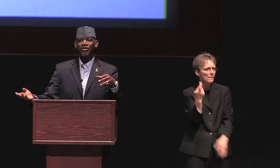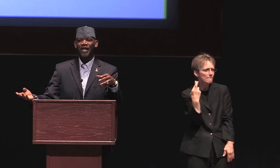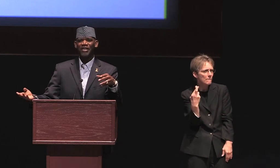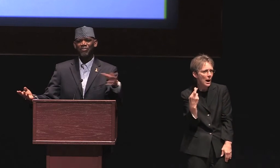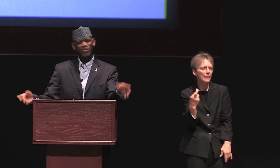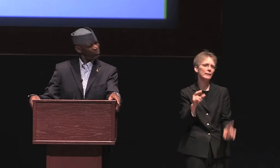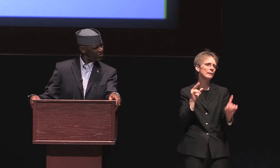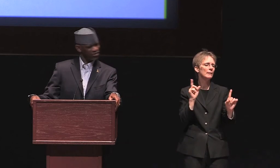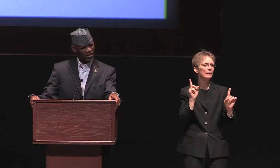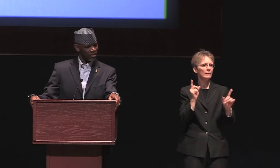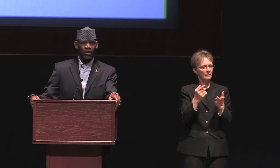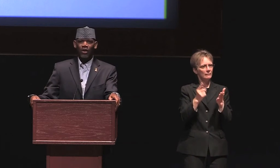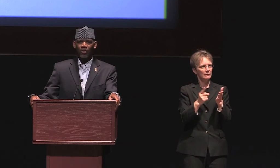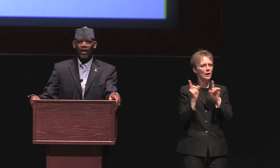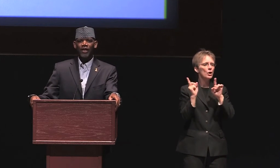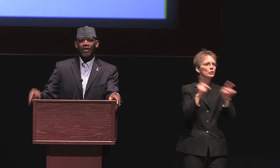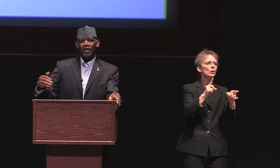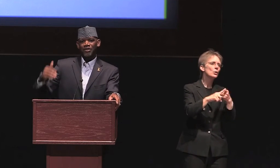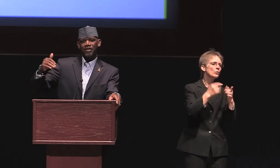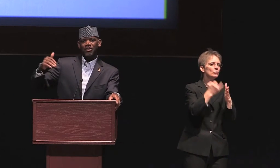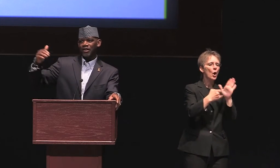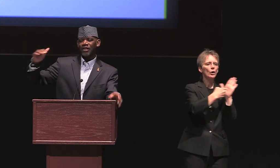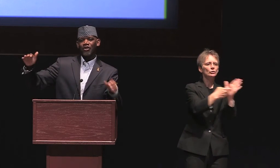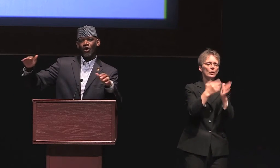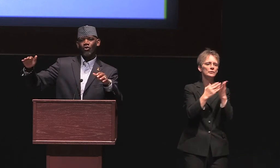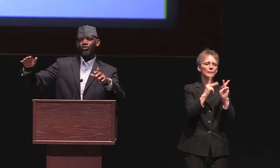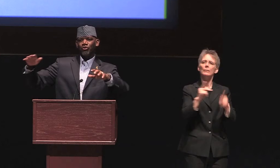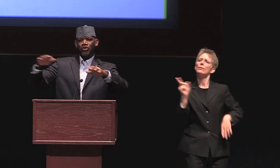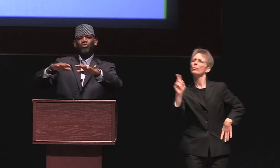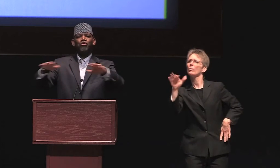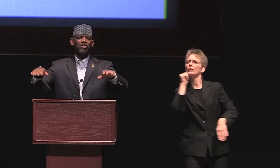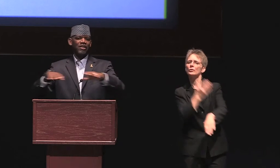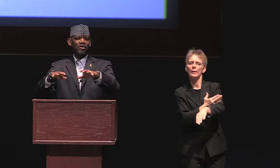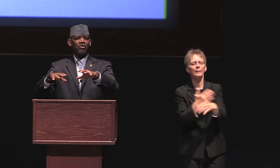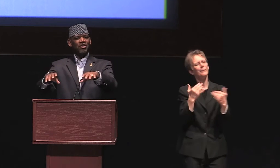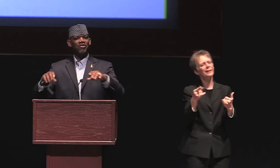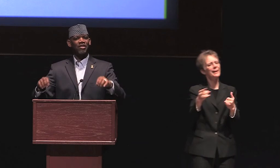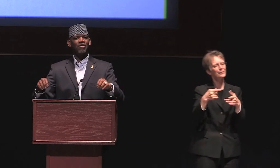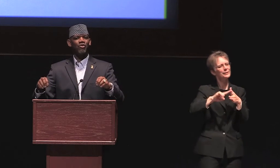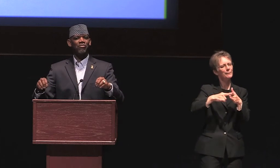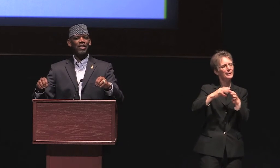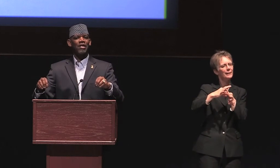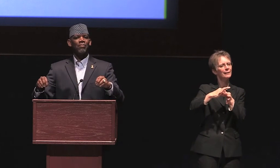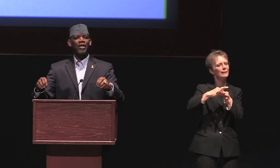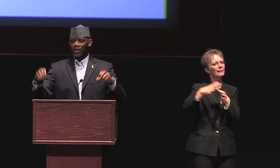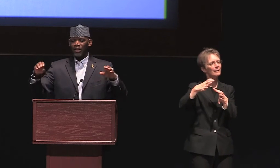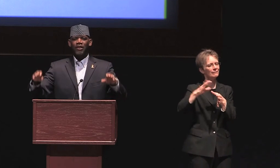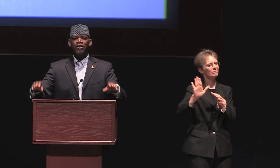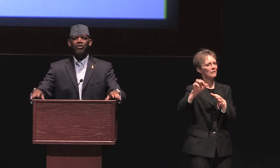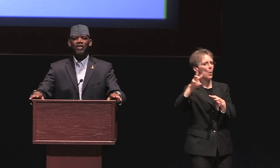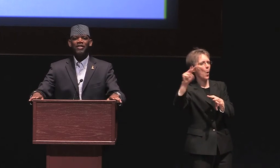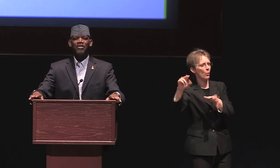my daughter's not there, people say, where's your daughter? Okay, now she's getting her own social scene, so she doesn't come with me.